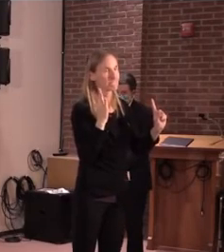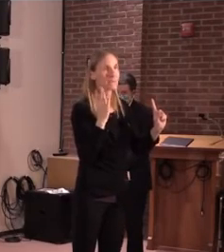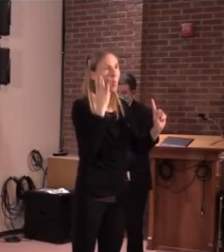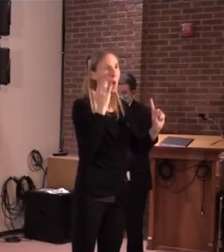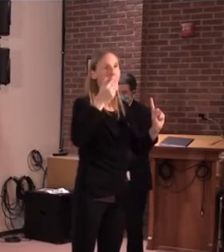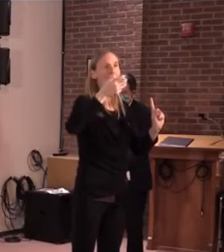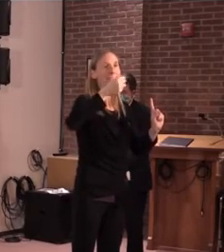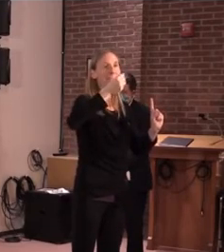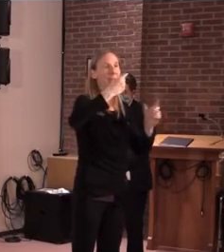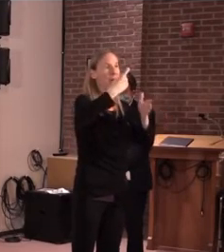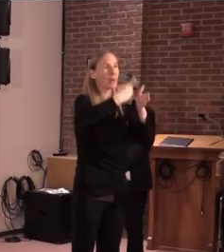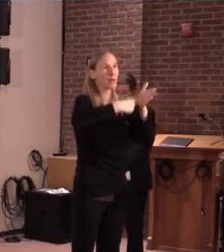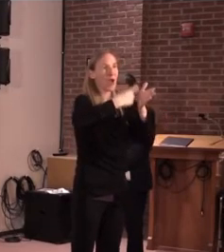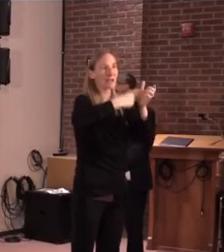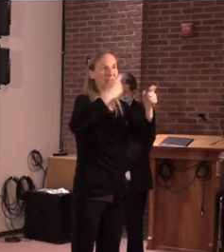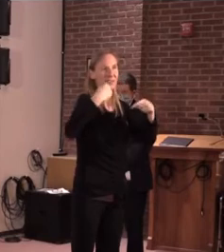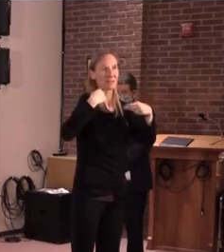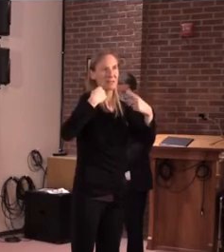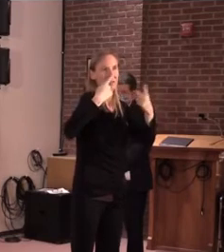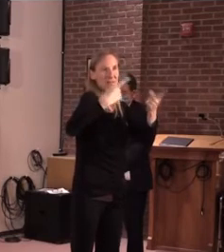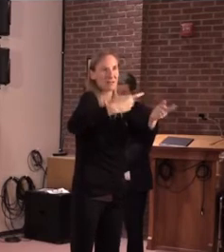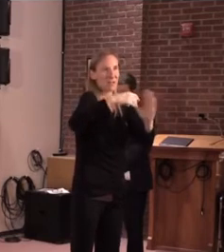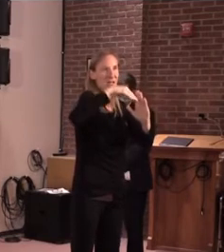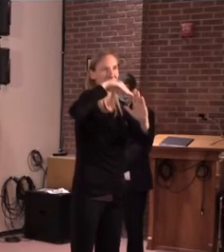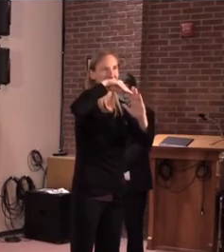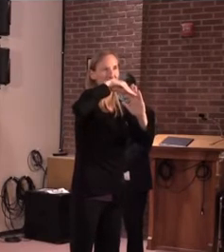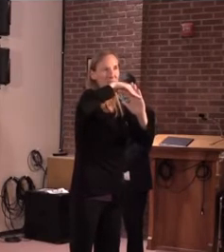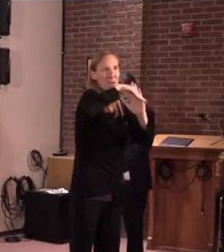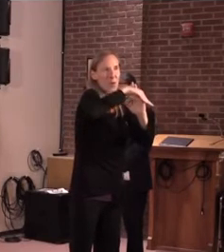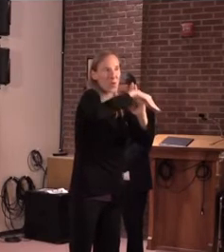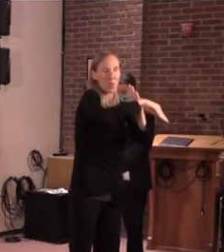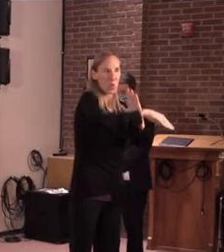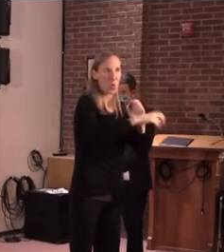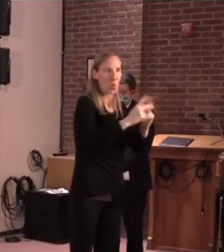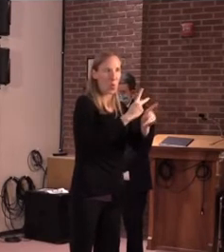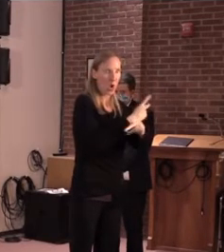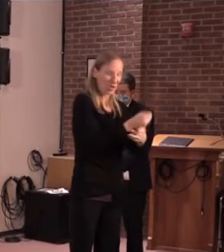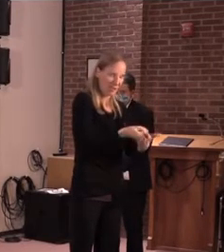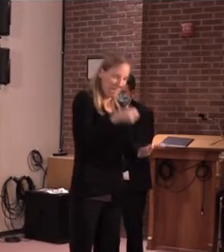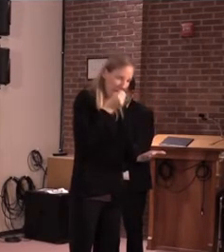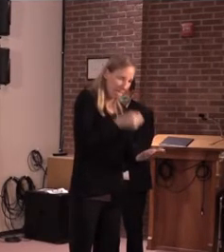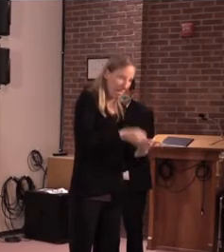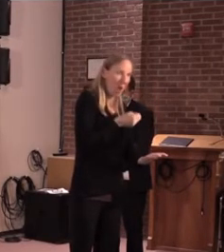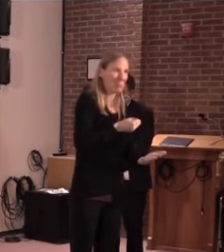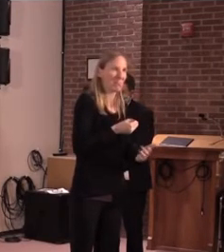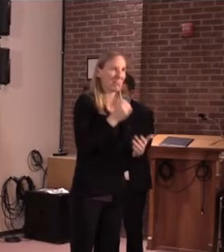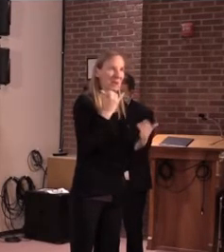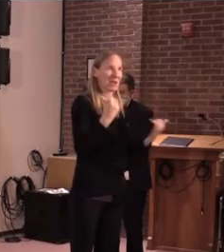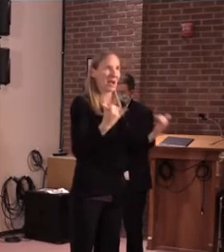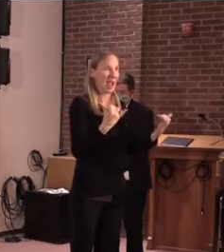prices over a long time. I'm curious as to